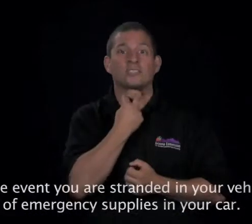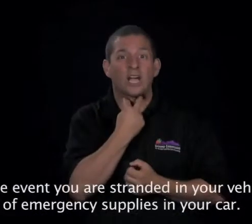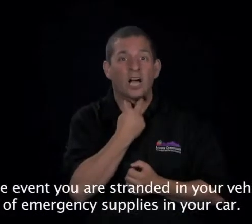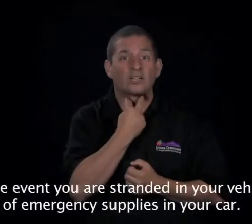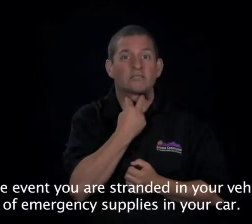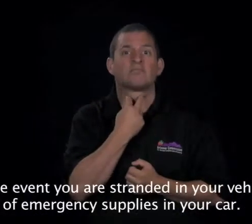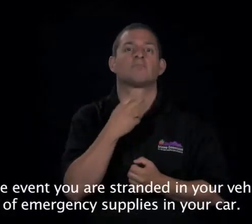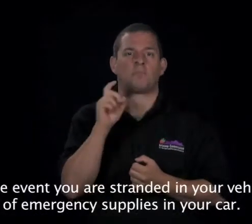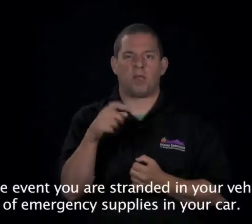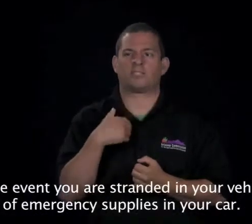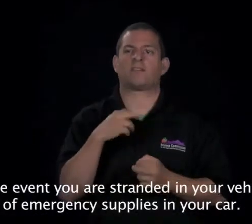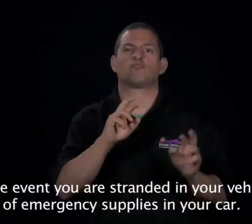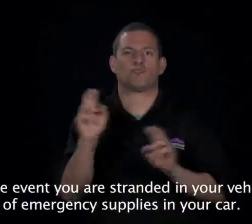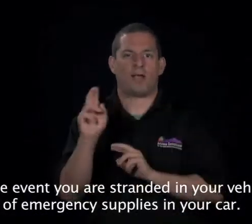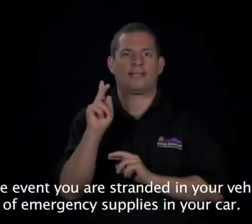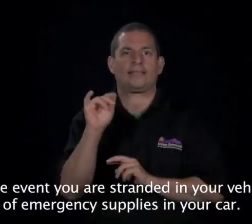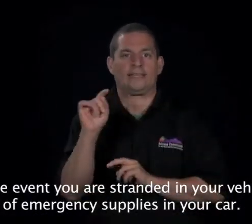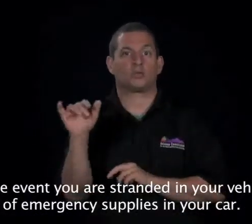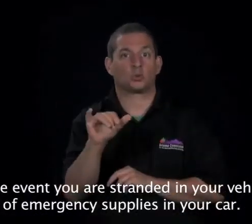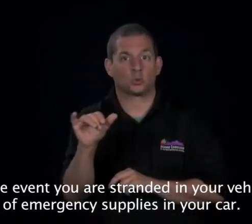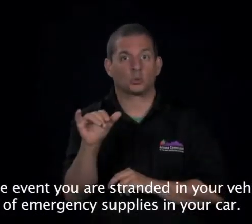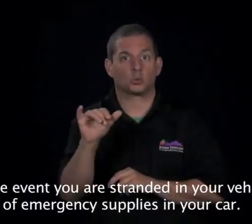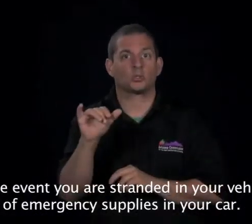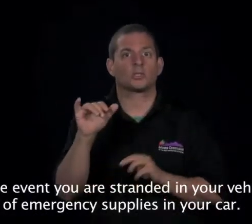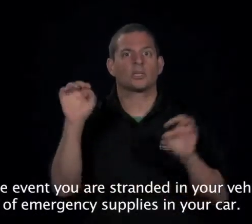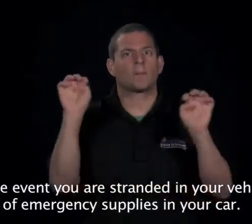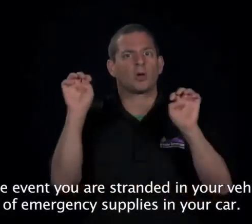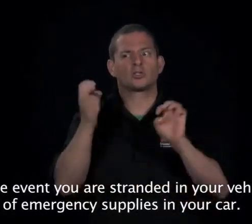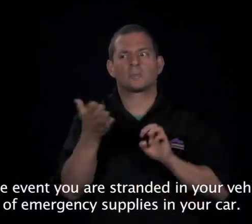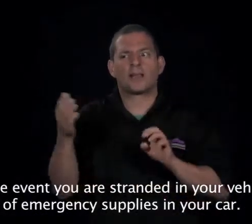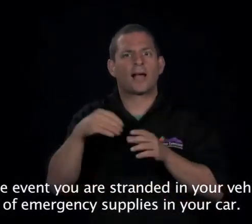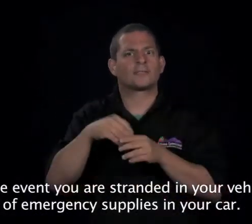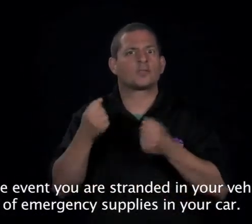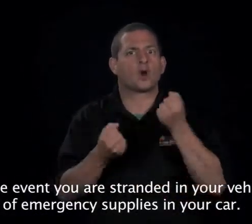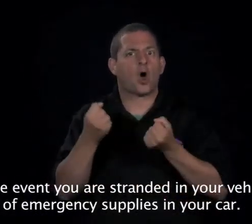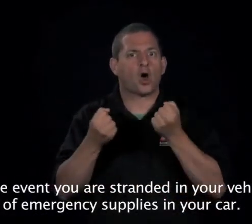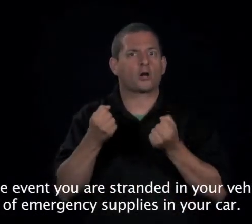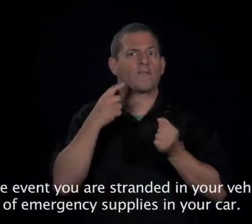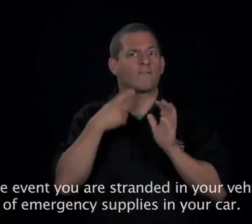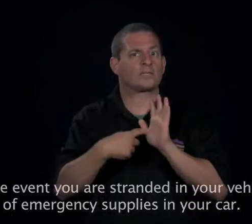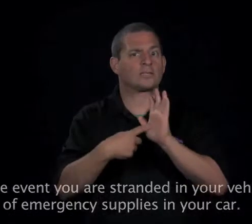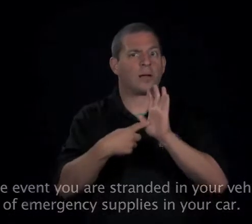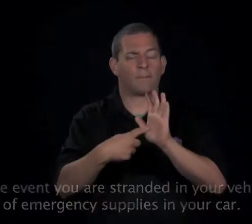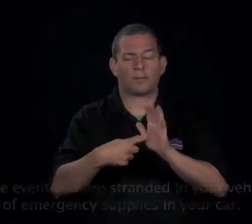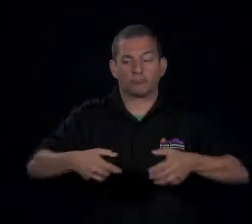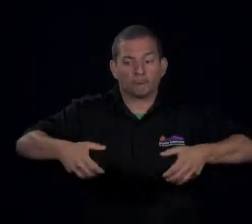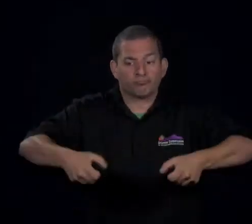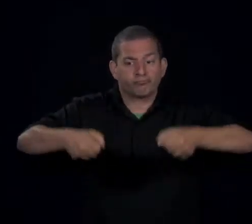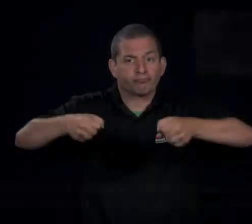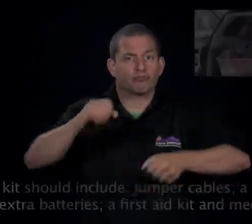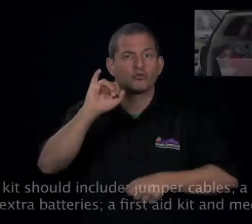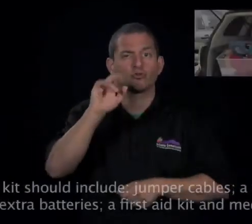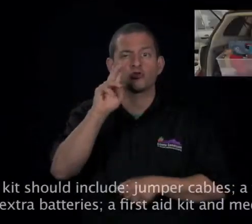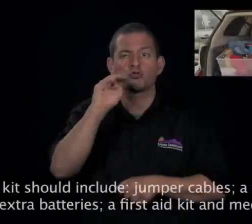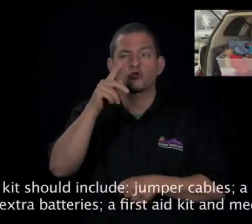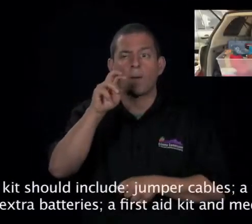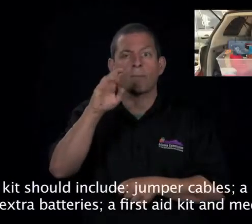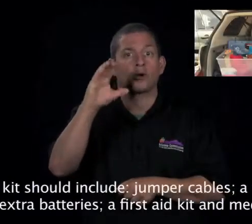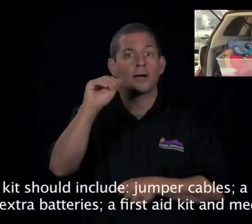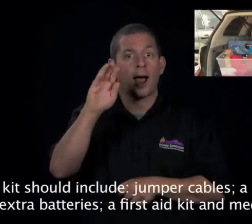In the event that you are stranded in your vehicle, keep a kit of emergency supplies in your car. This kit should include jumper